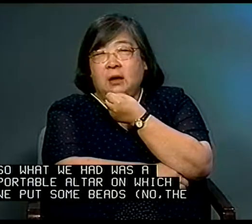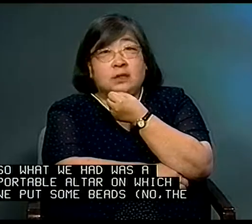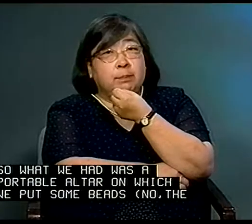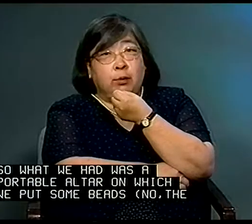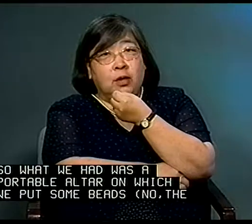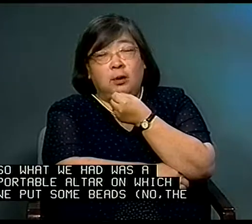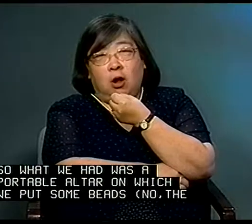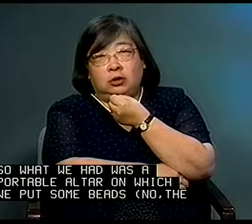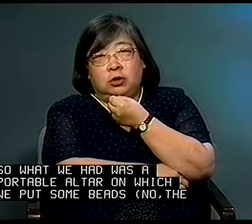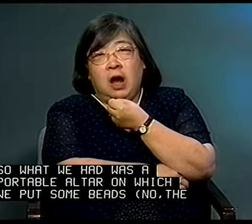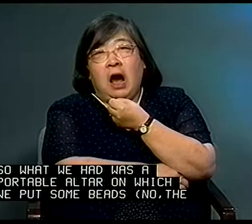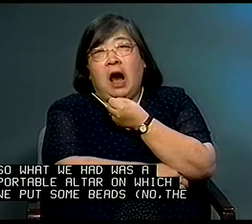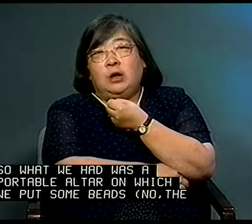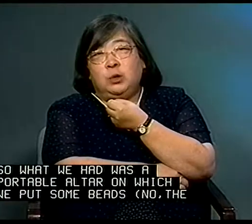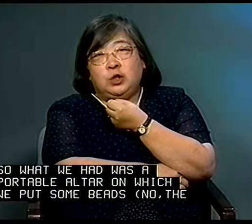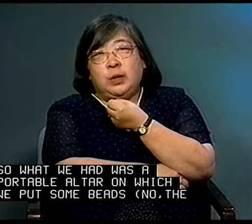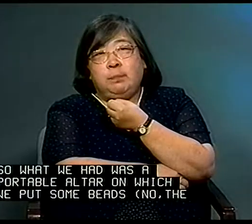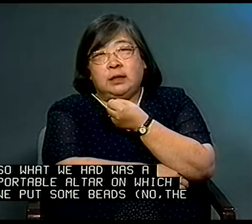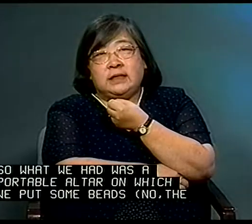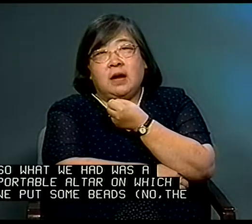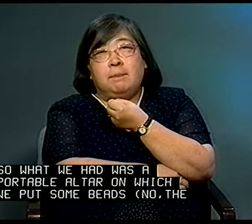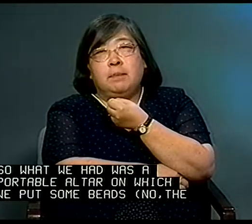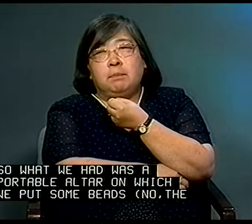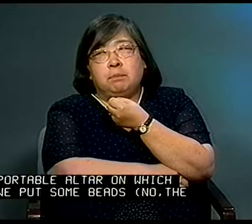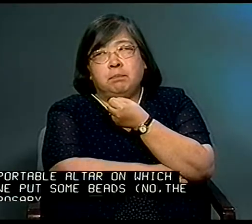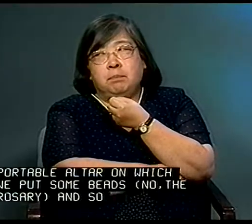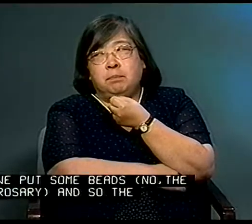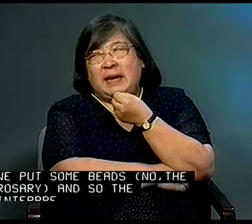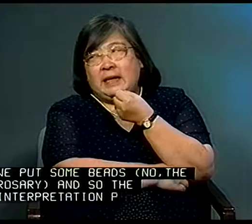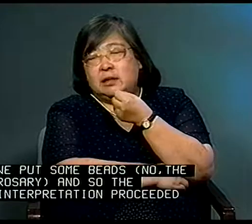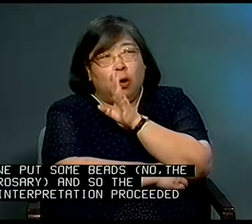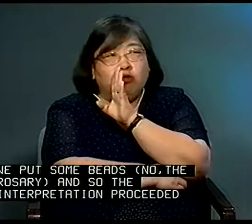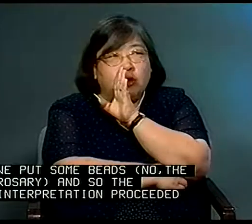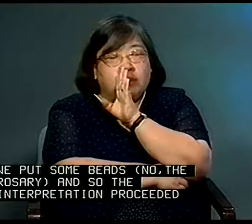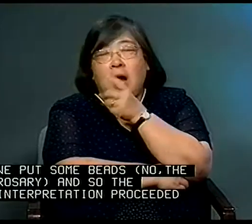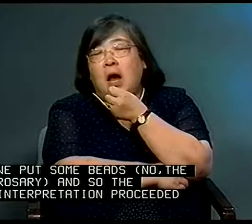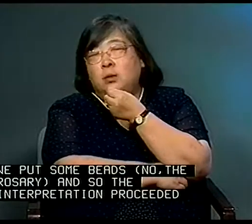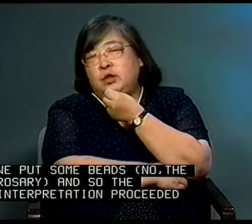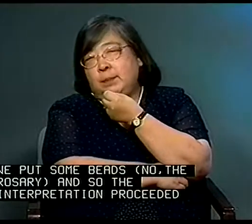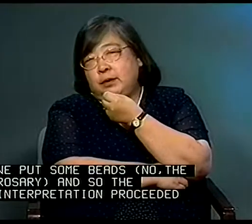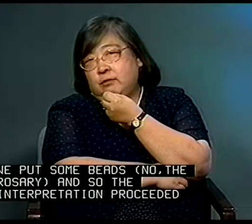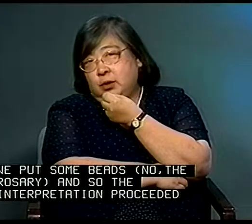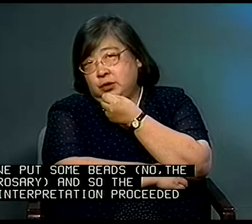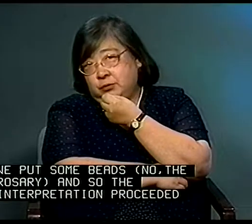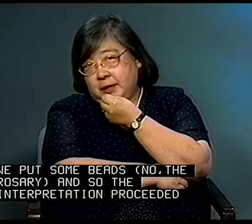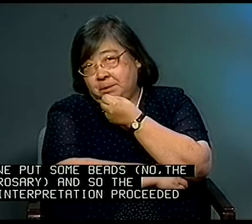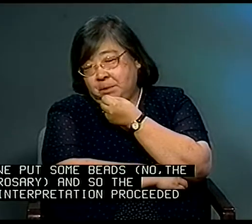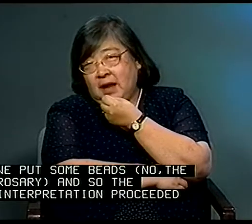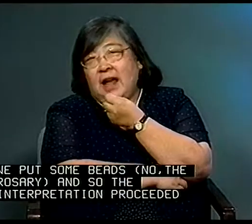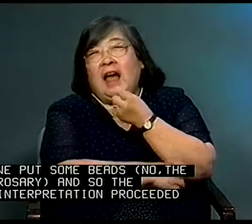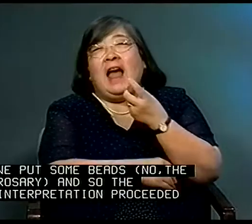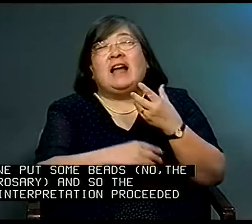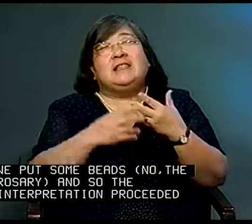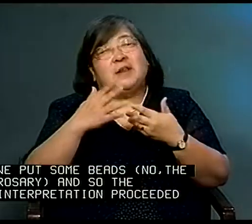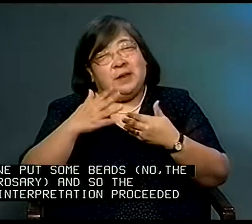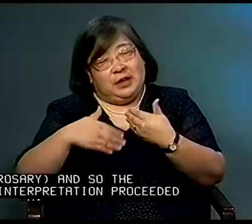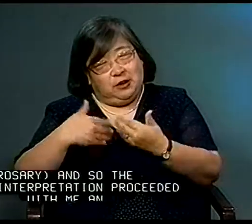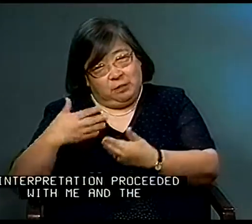was a portable altar on which we put some beads, no, rosary, on which we put the rosary. And so the